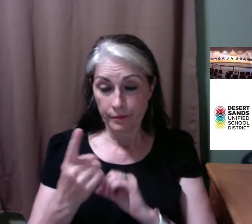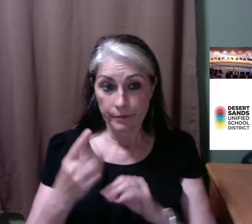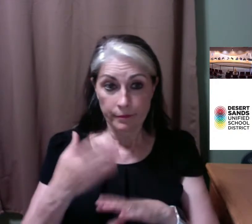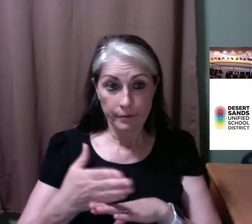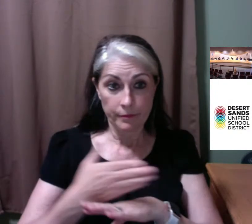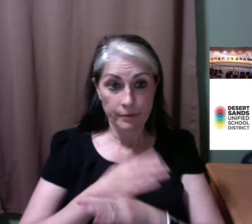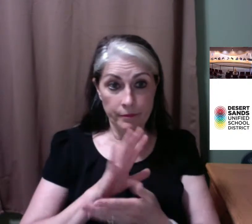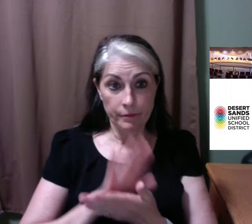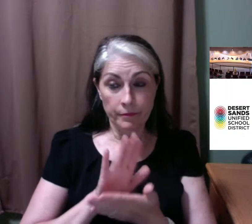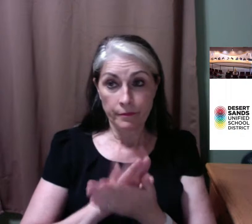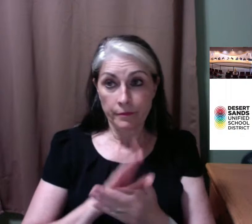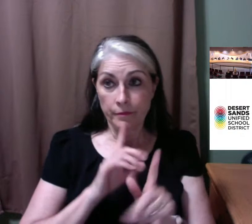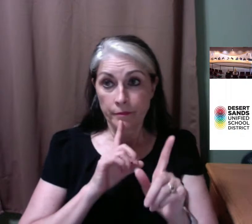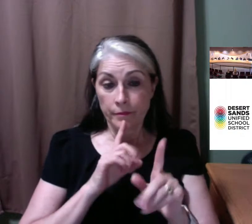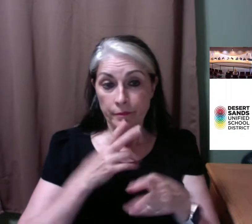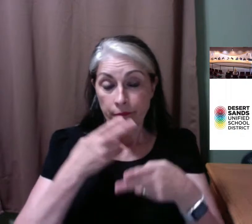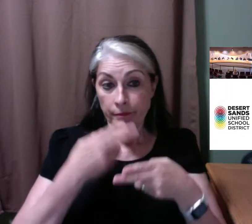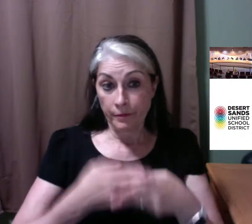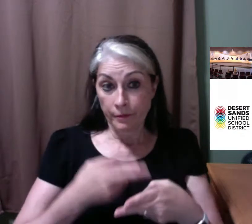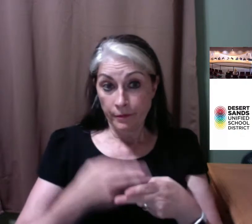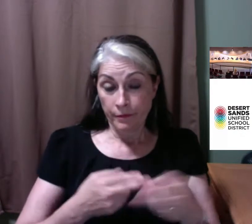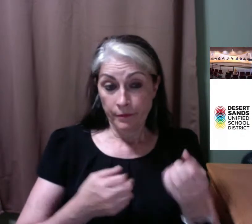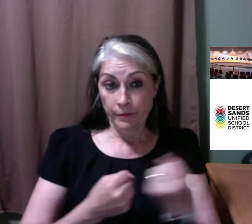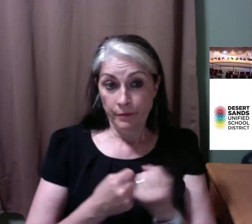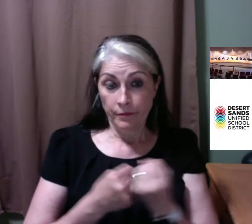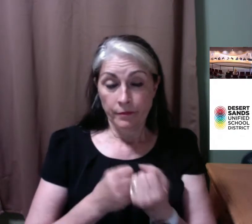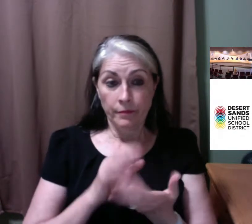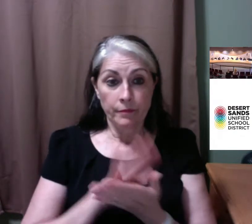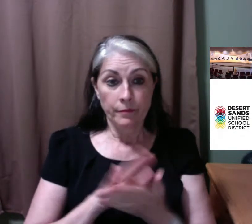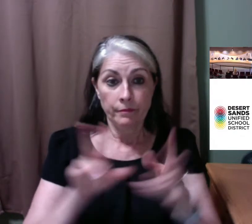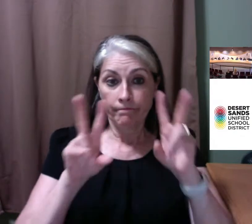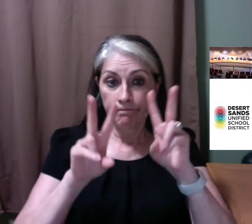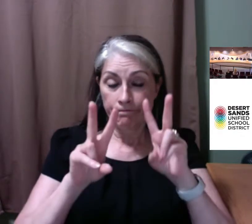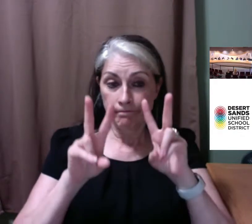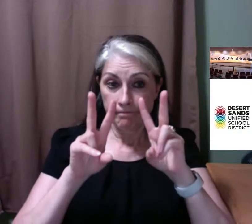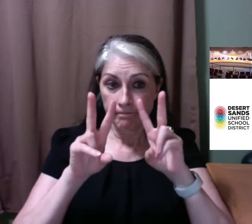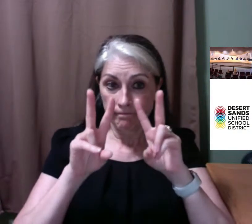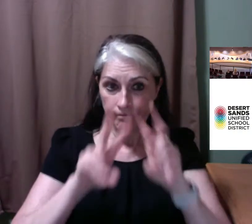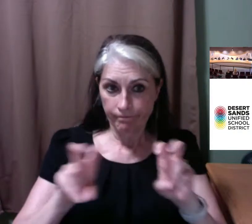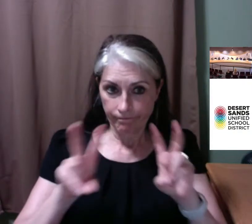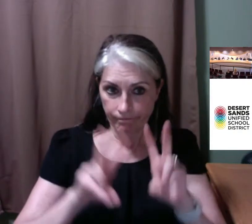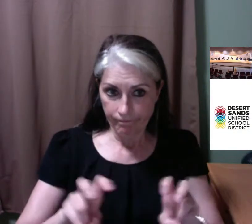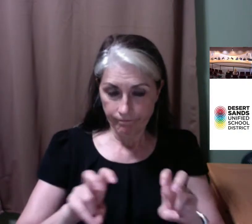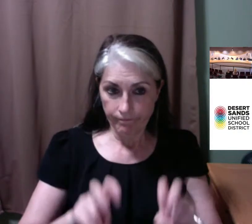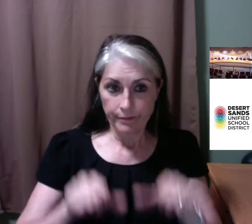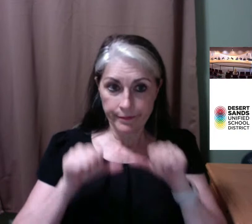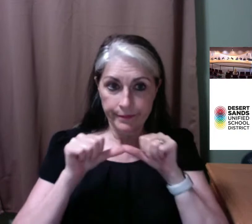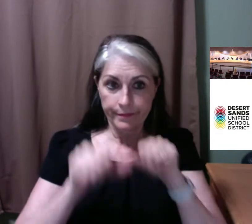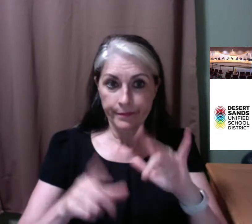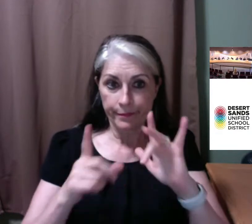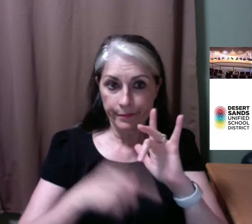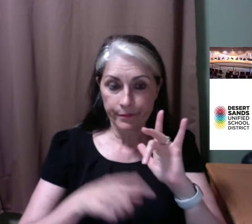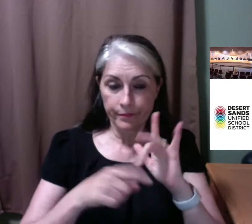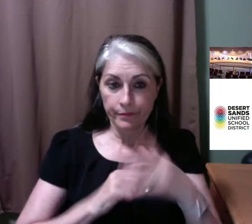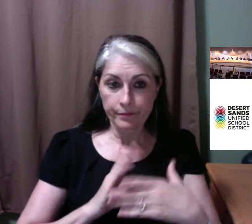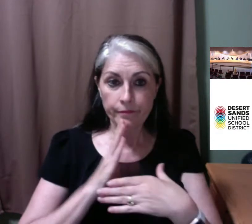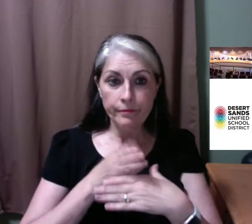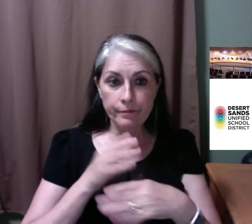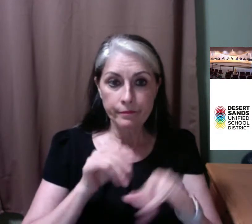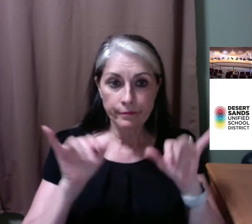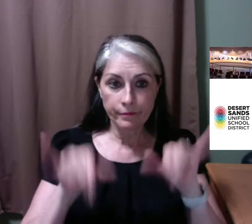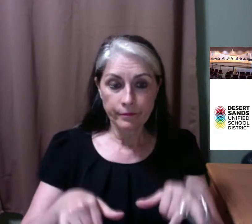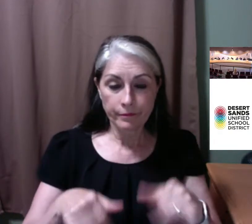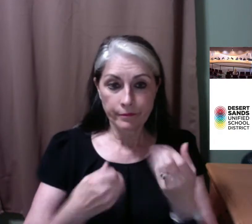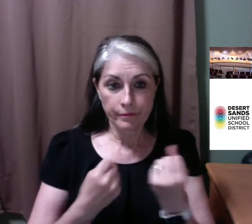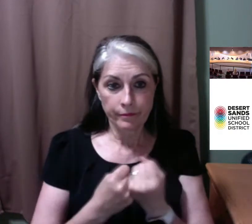school attendance, is supporting schools with the analysis of attendance data, chronic absenteeism, intervention systems and